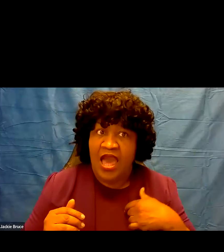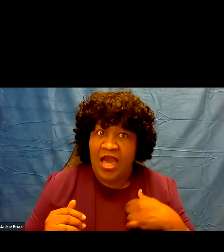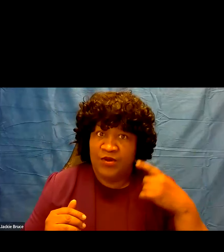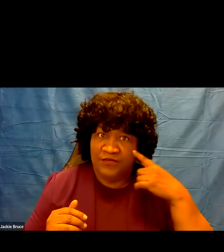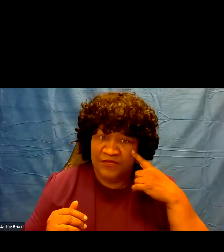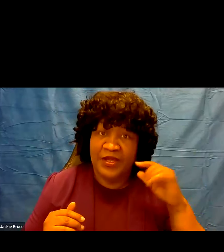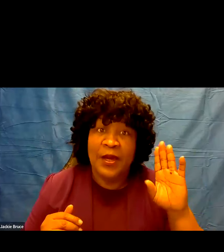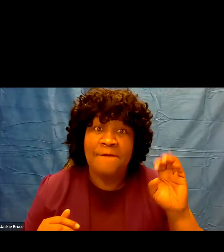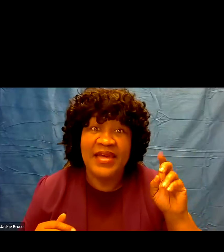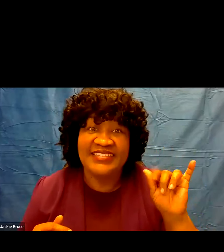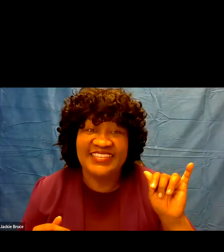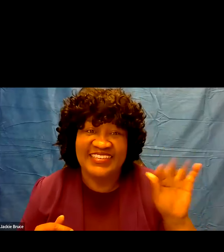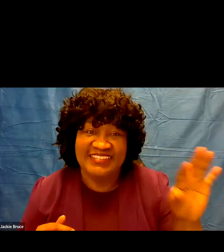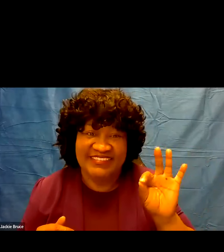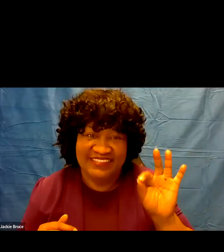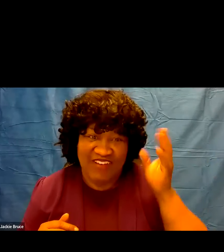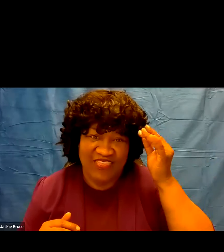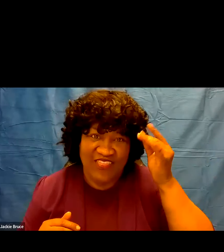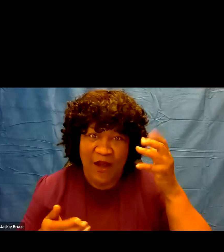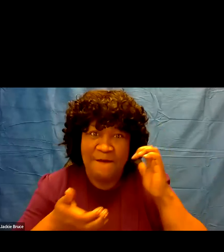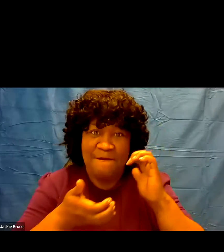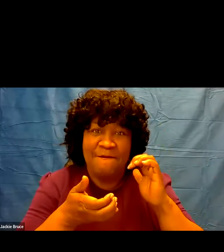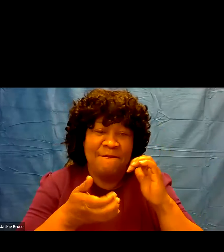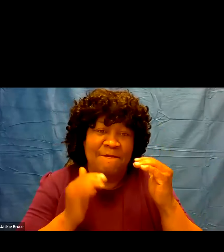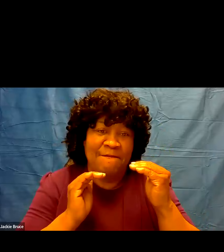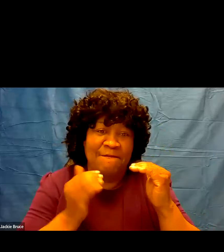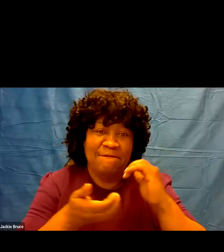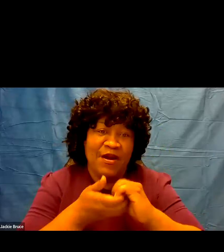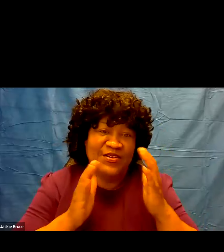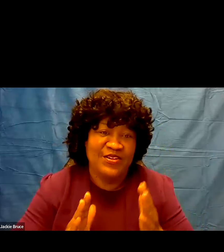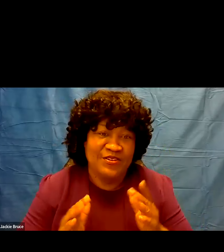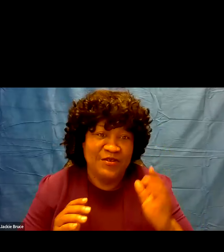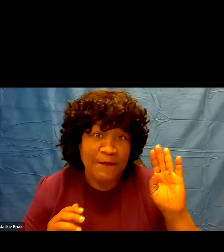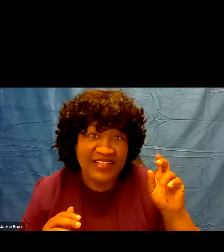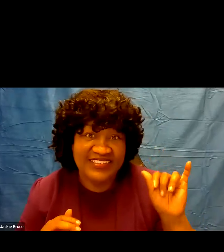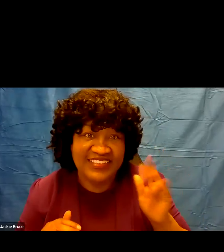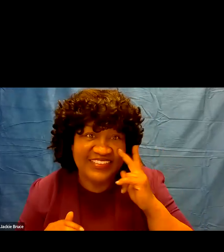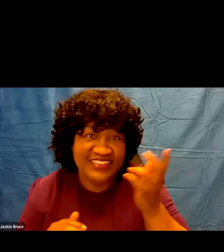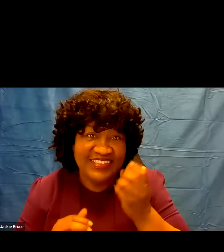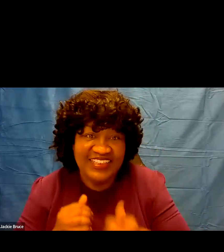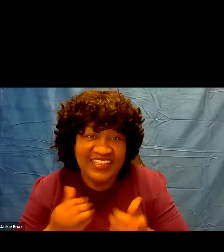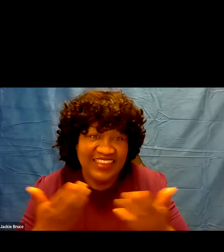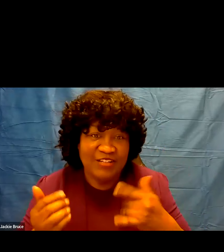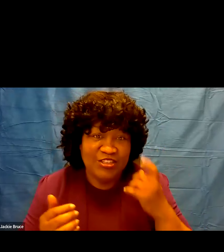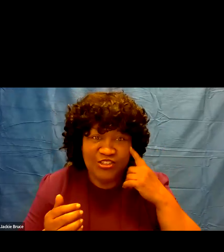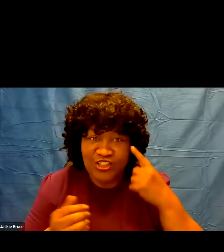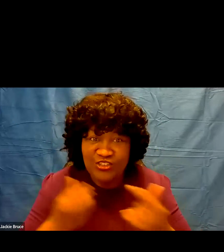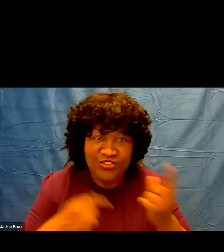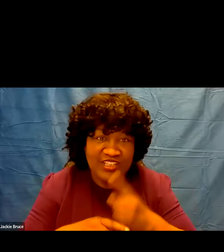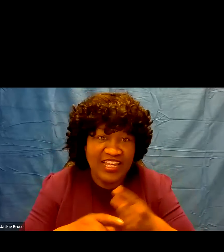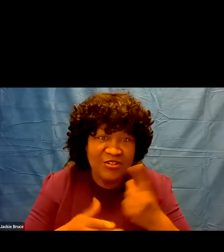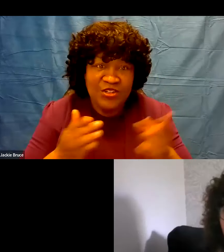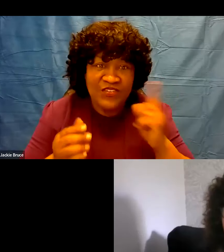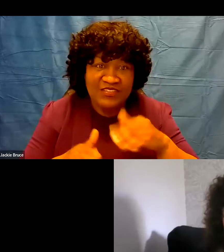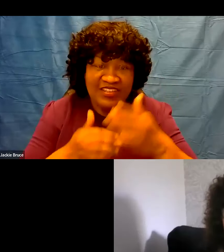here, Betsy, to see if you have any thoughts about where we might take this next based on what you've heard today.